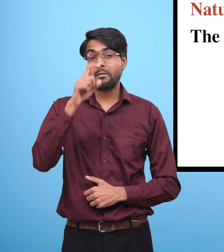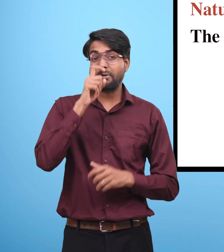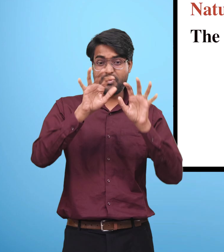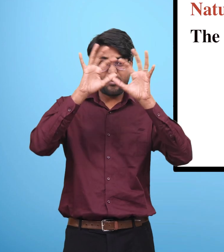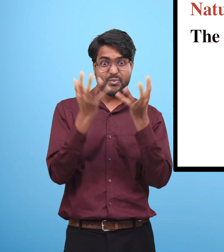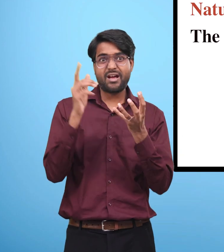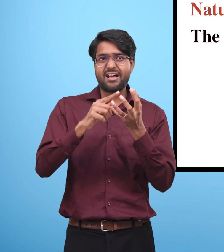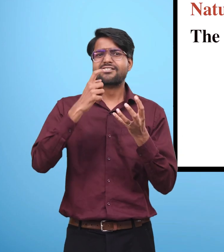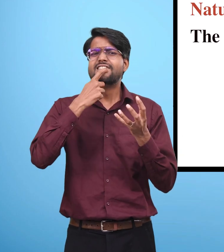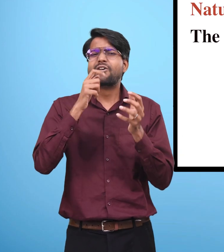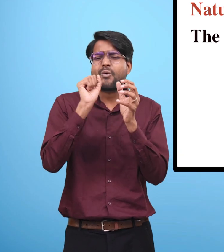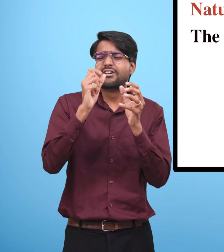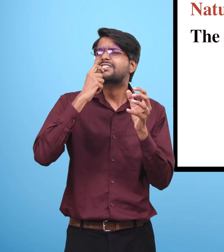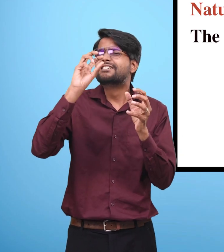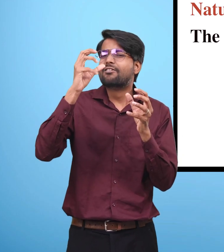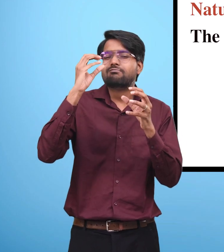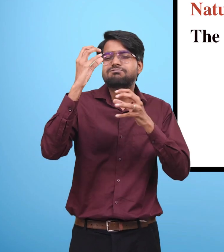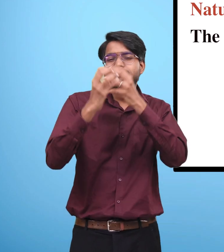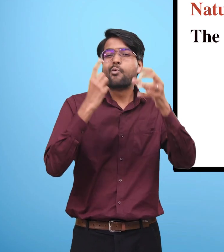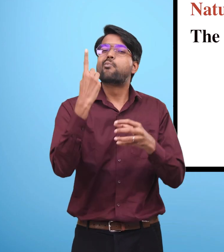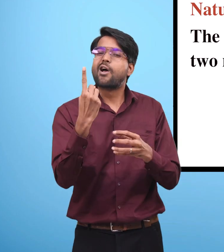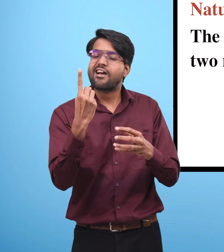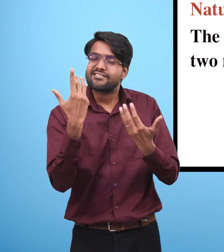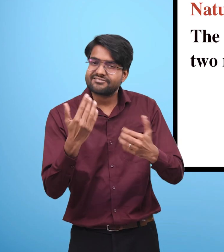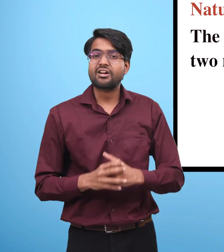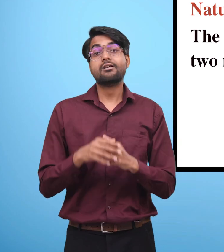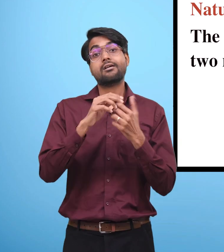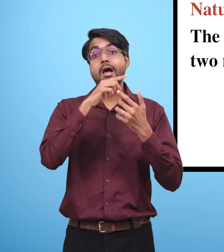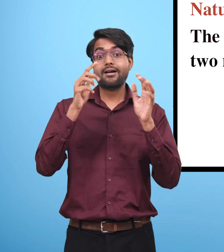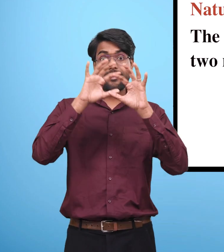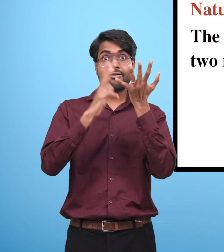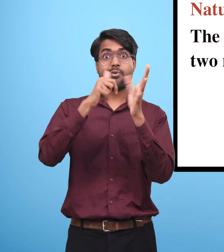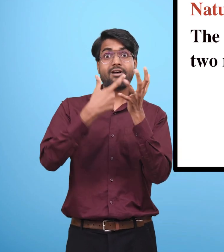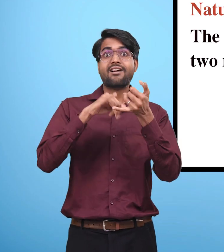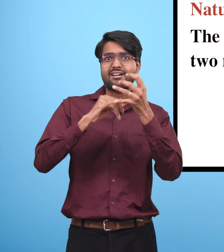The Earth has one moon, while Mars has two moons.